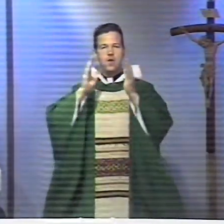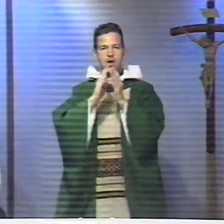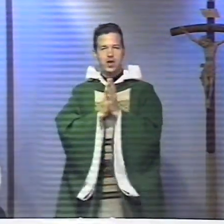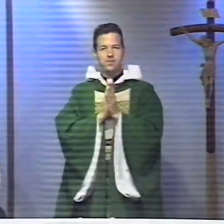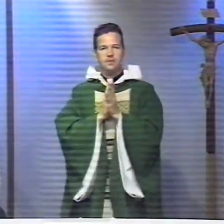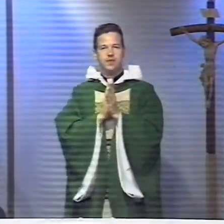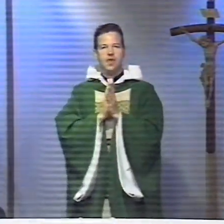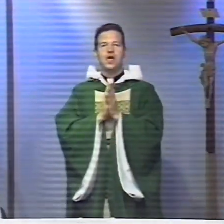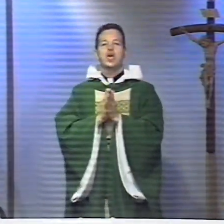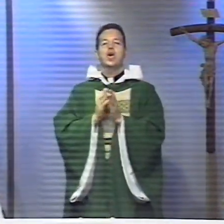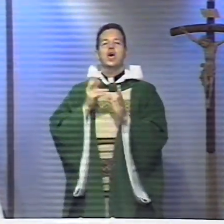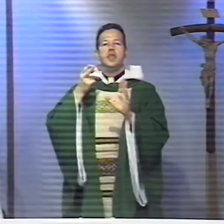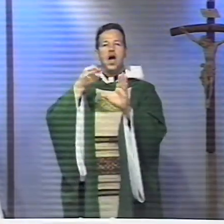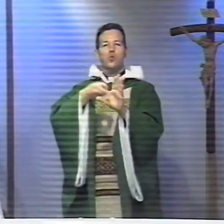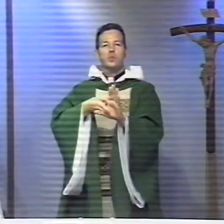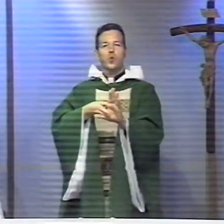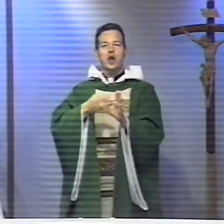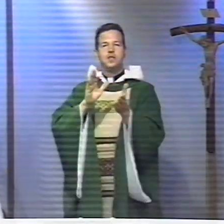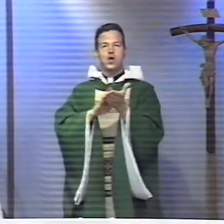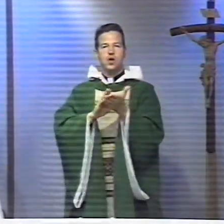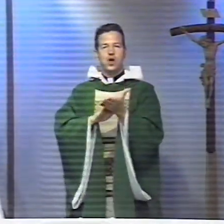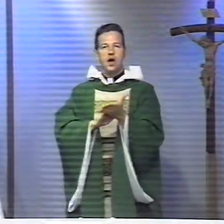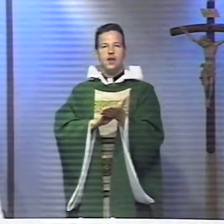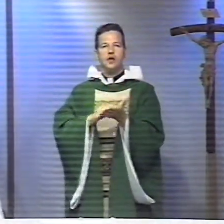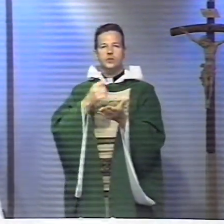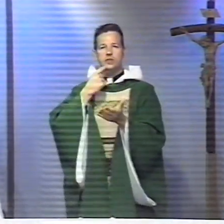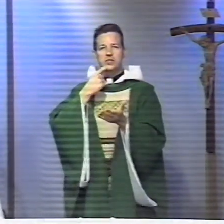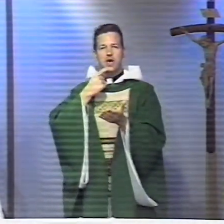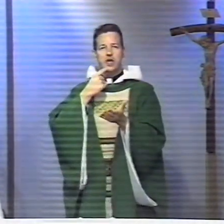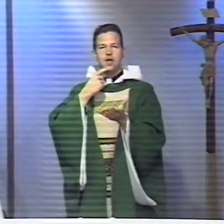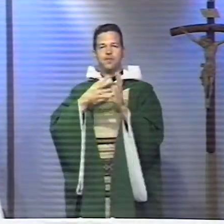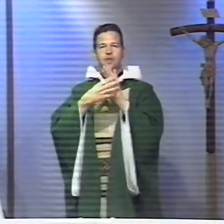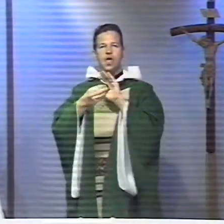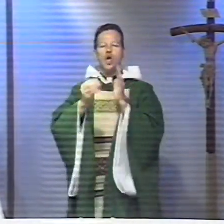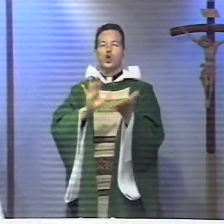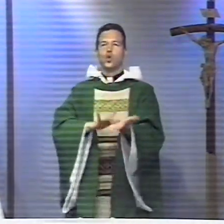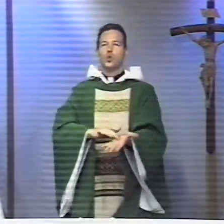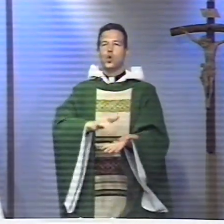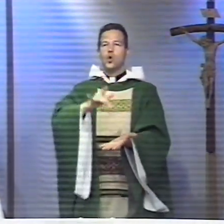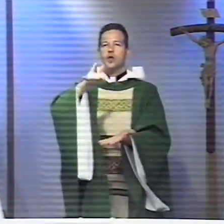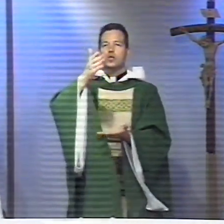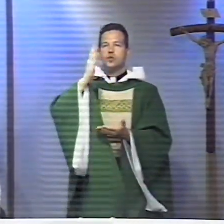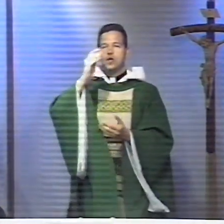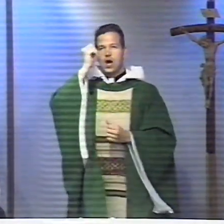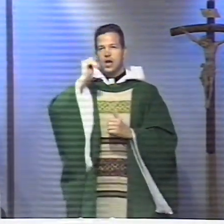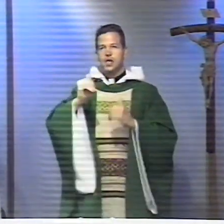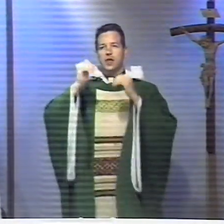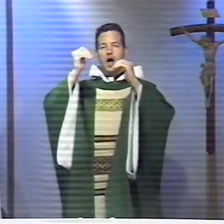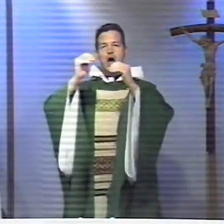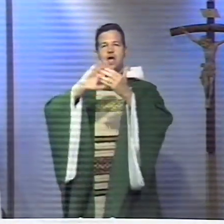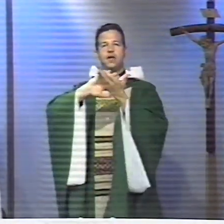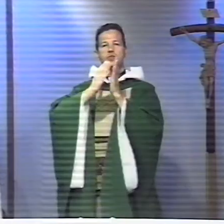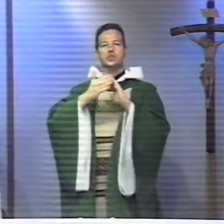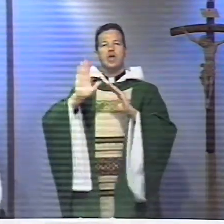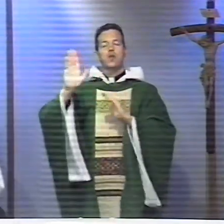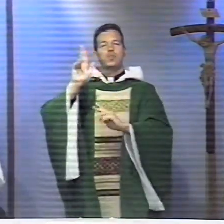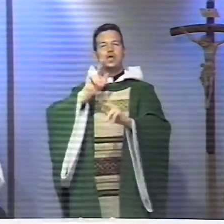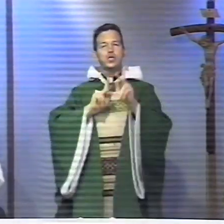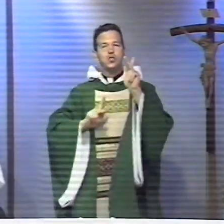Amen. And now we praise our God as we say, glory to God in the highest, and peace to